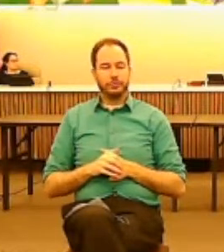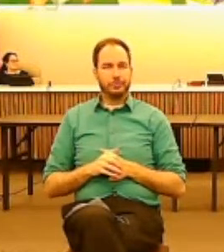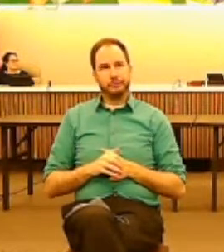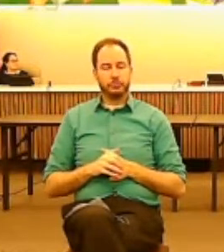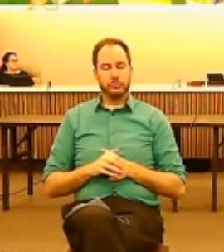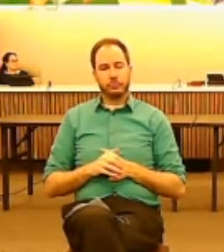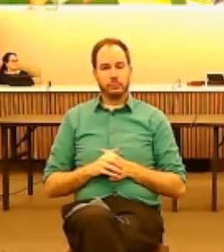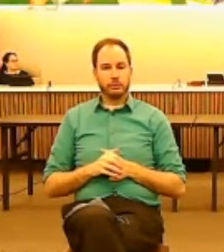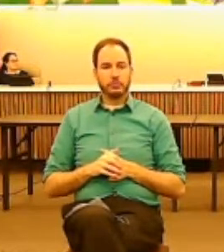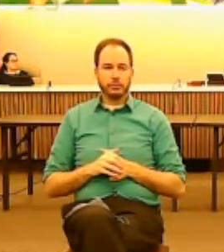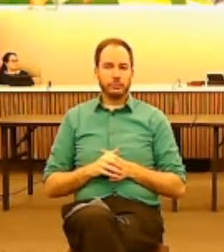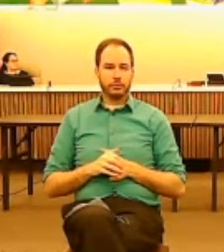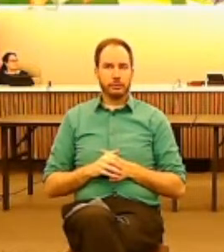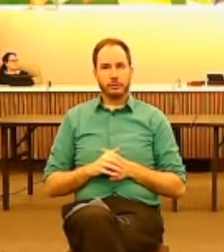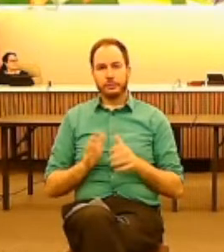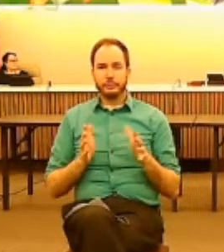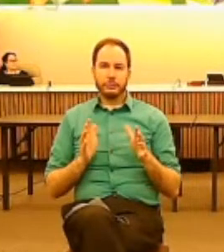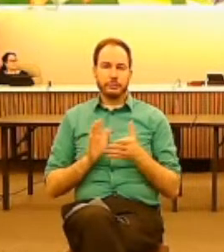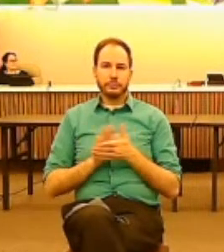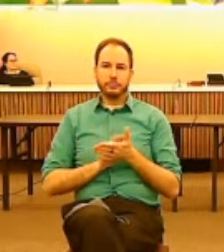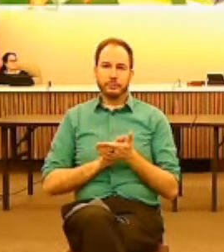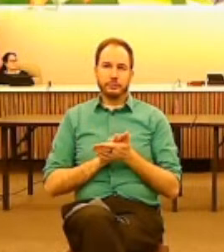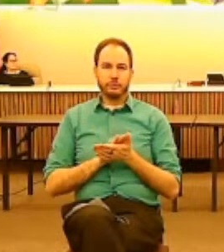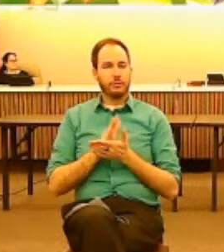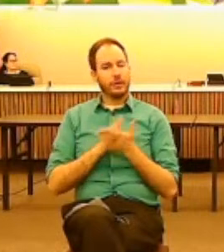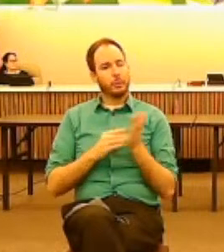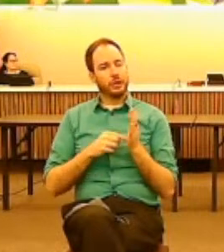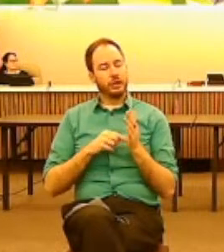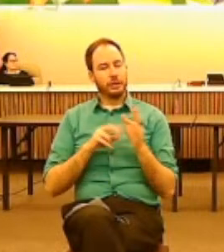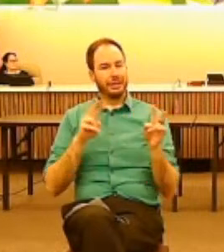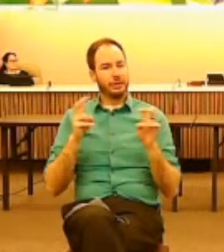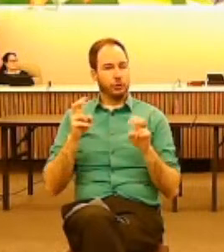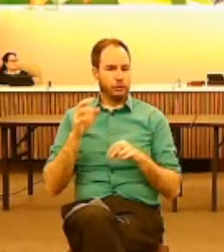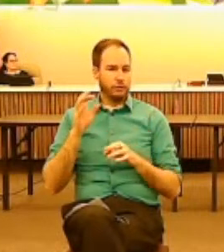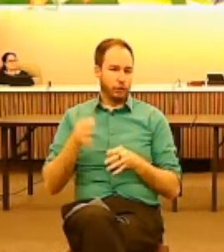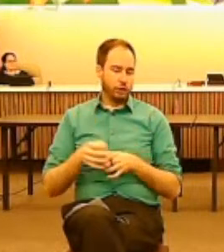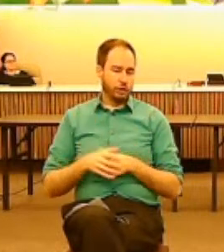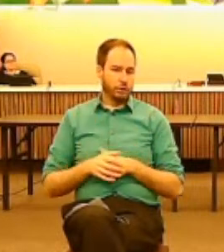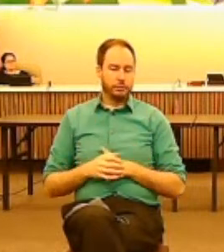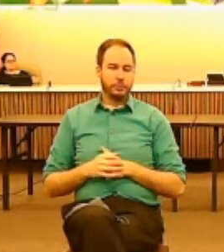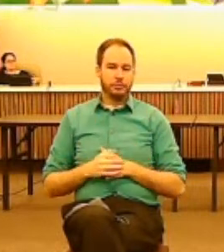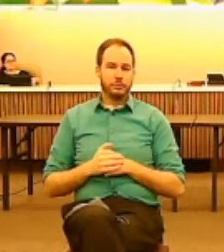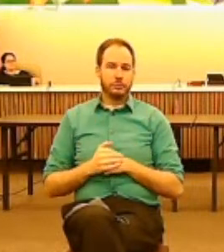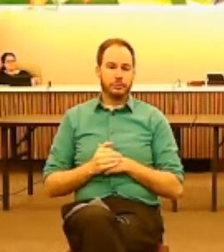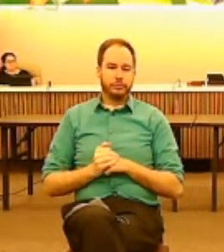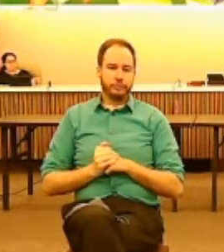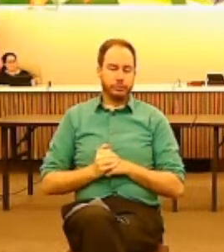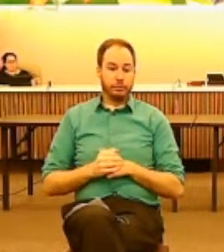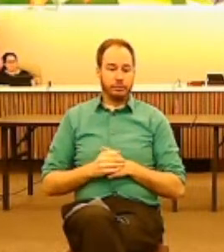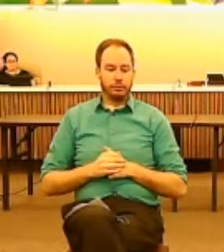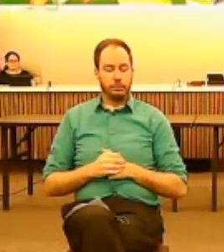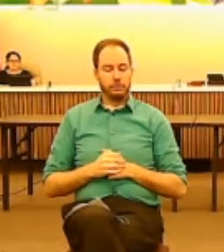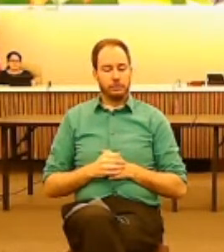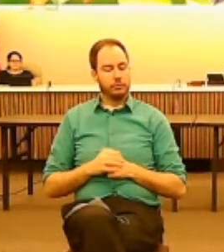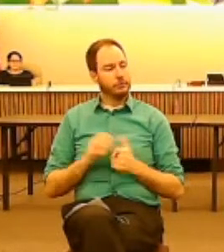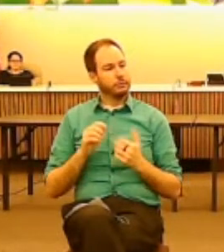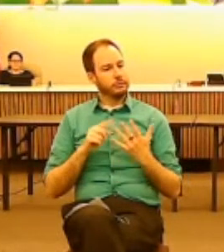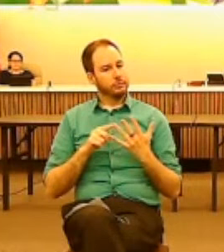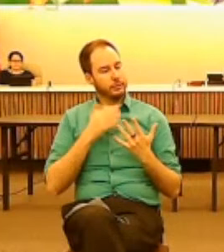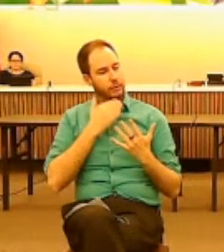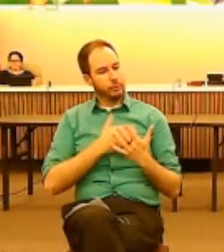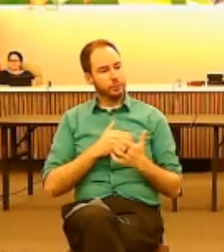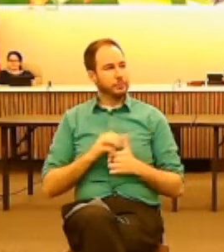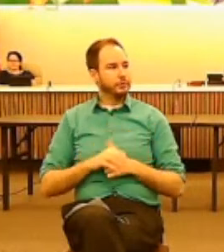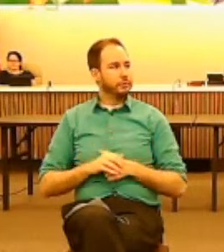there has definitely been some billing issues. So. Great. Thank you. Anything